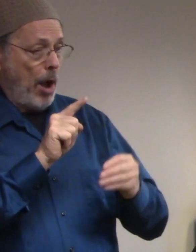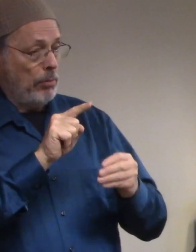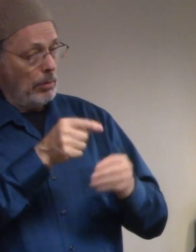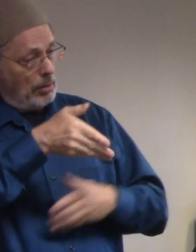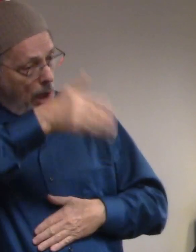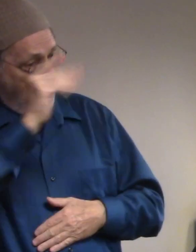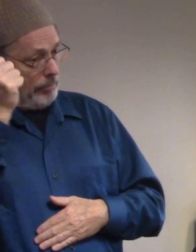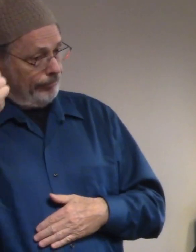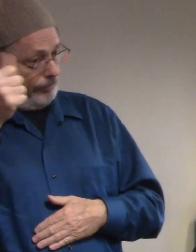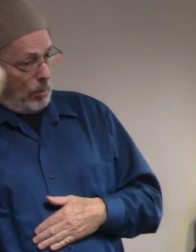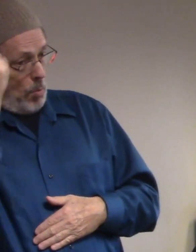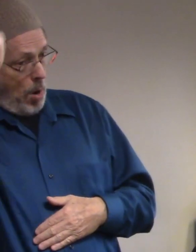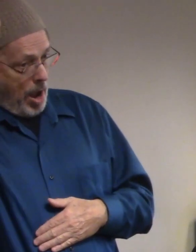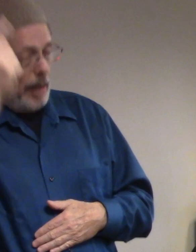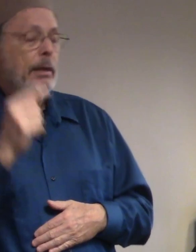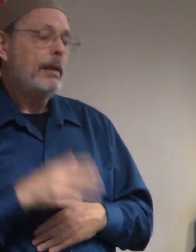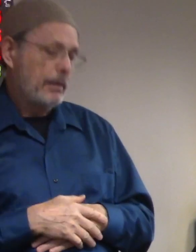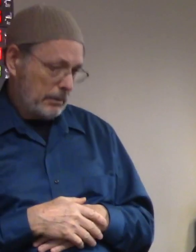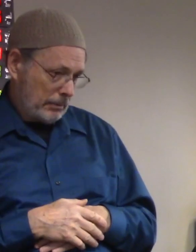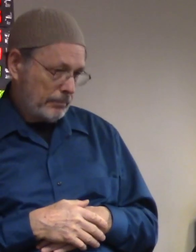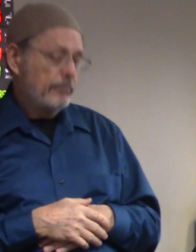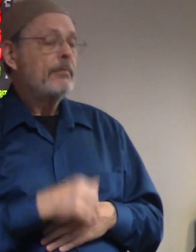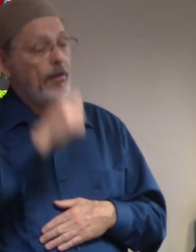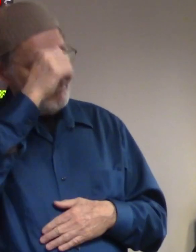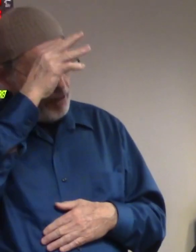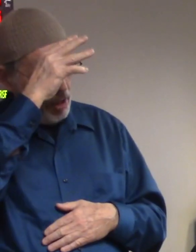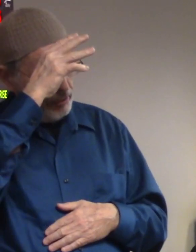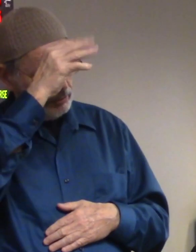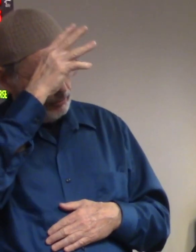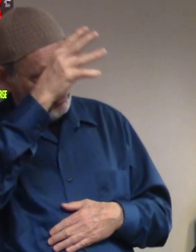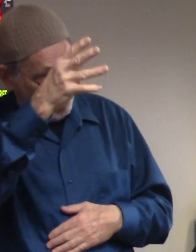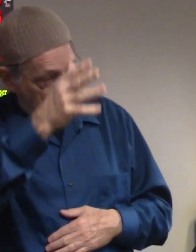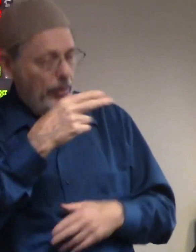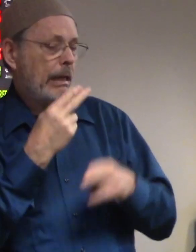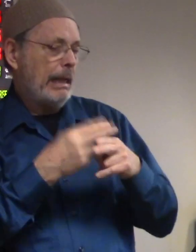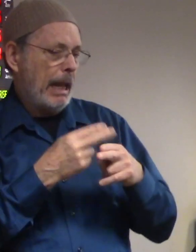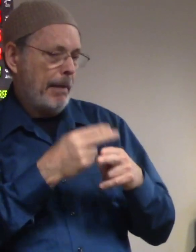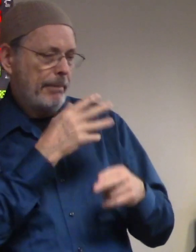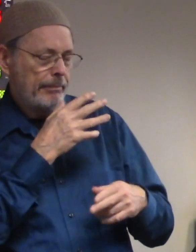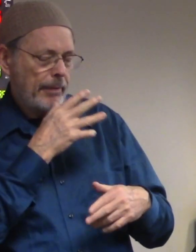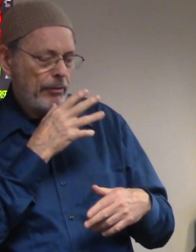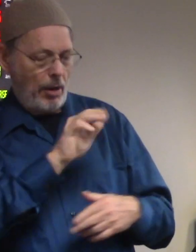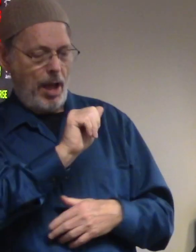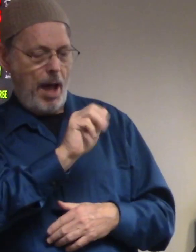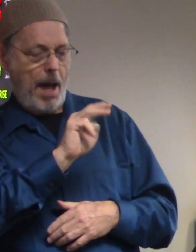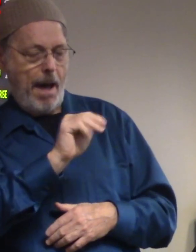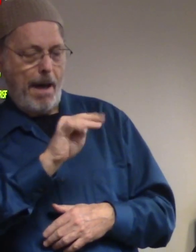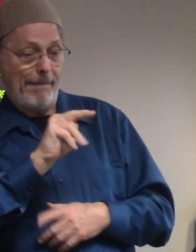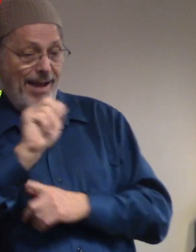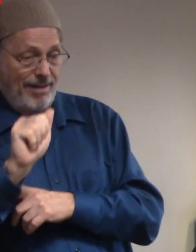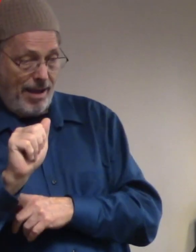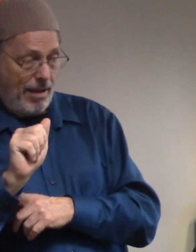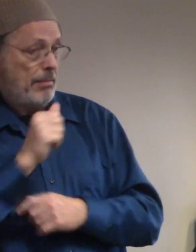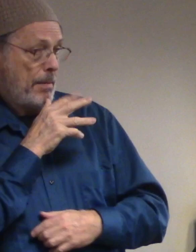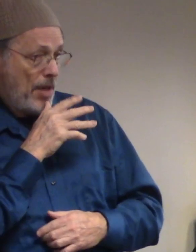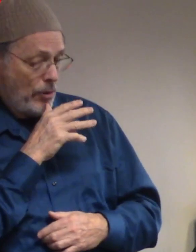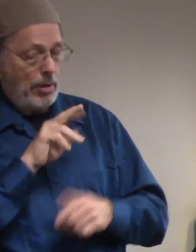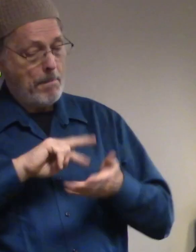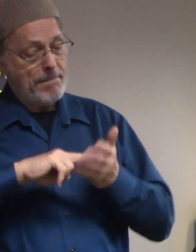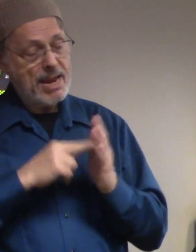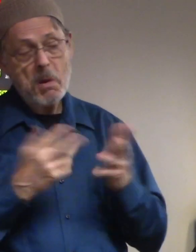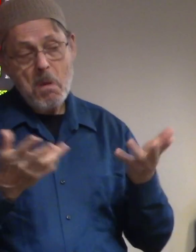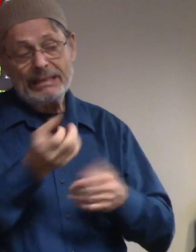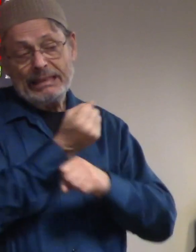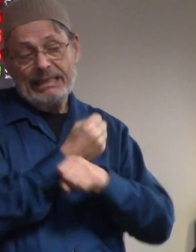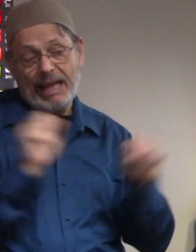grandfather named his daughter Amina, the mother of the Prophet sallallahu alayhi wa sallam. Amina means safety.